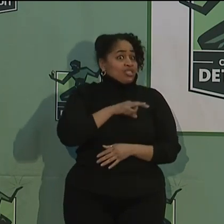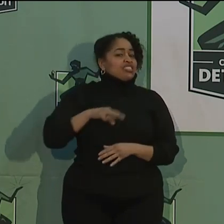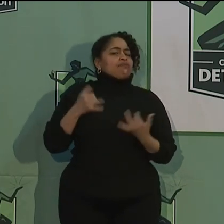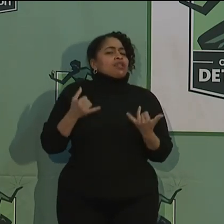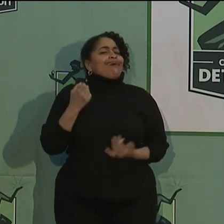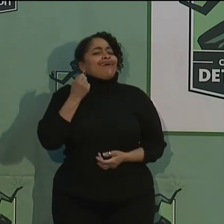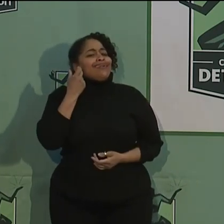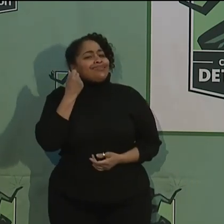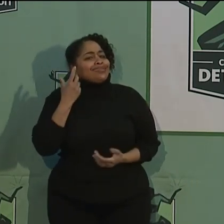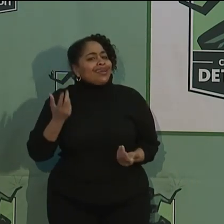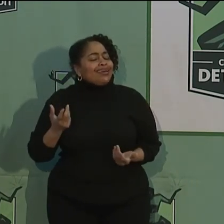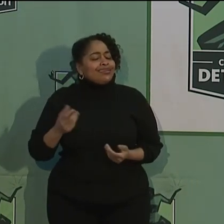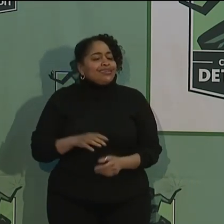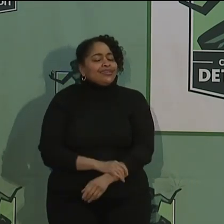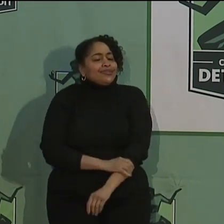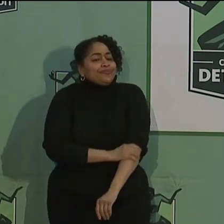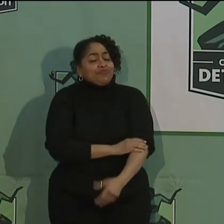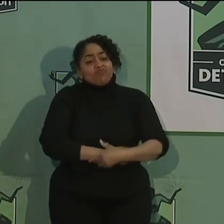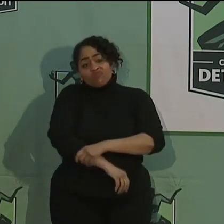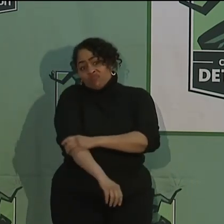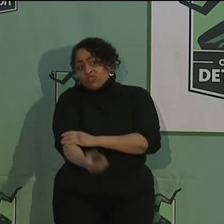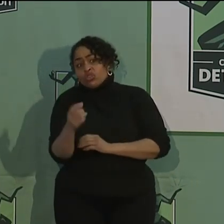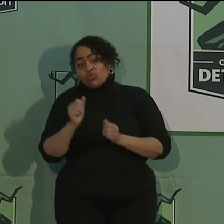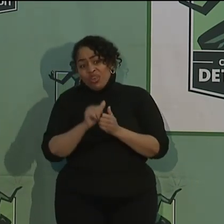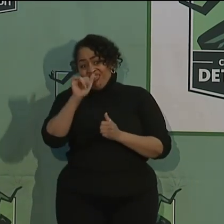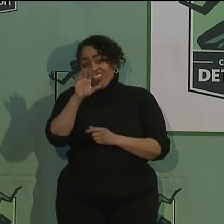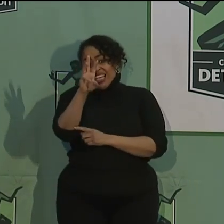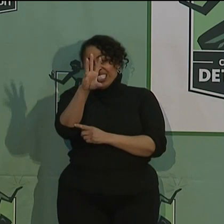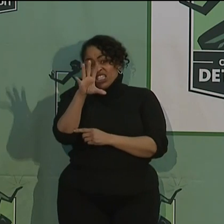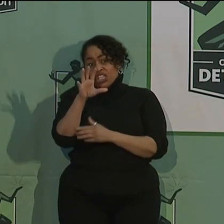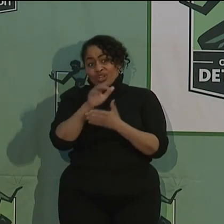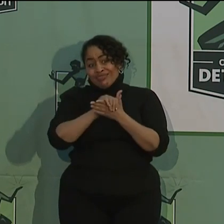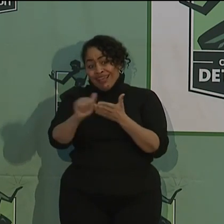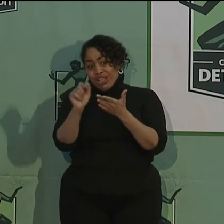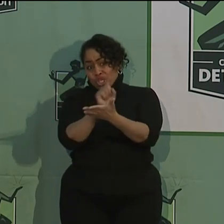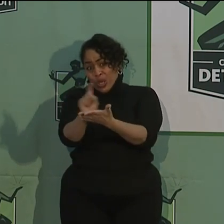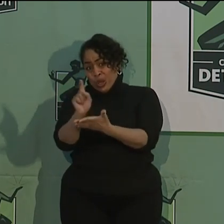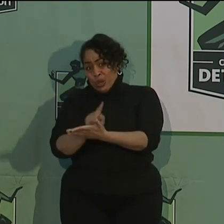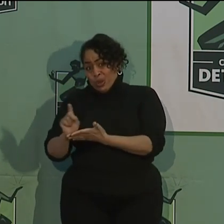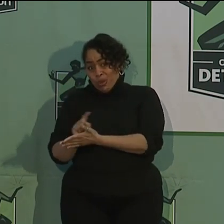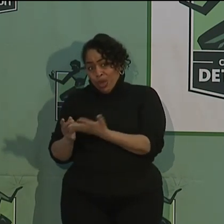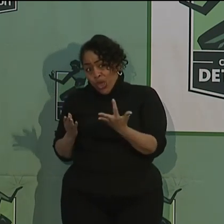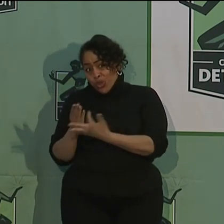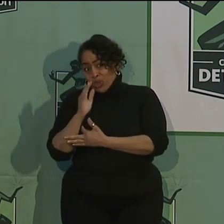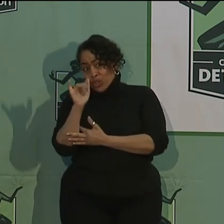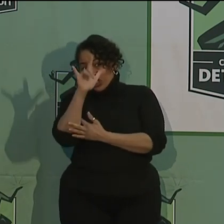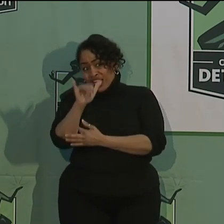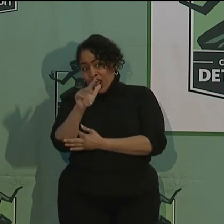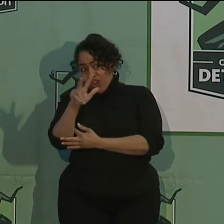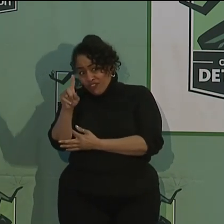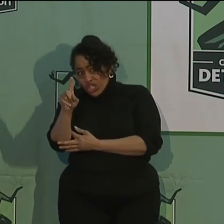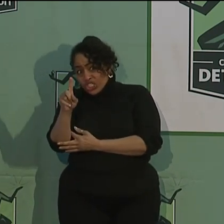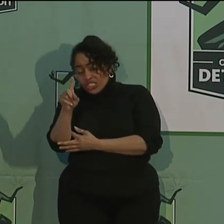now, is with the supplemental $600 a week through July